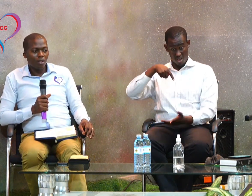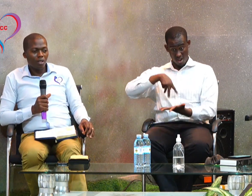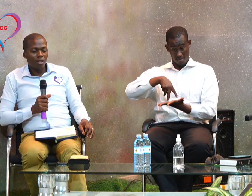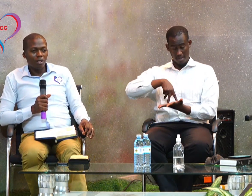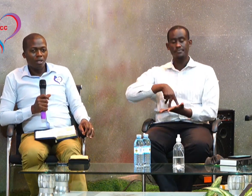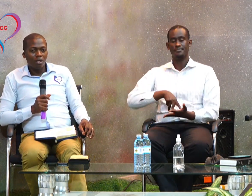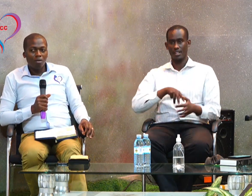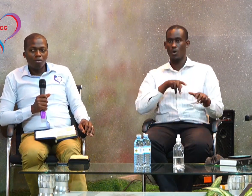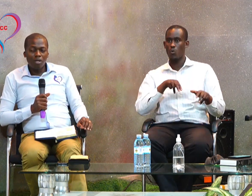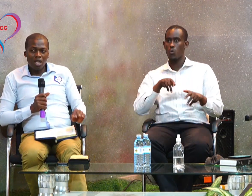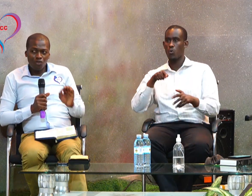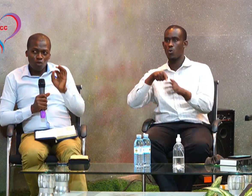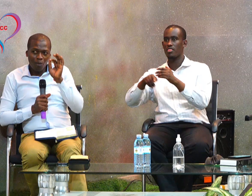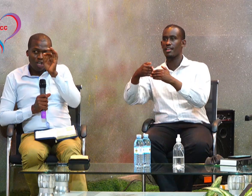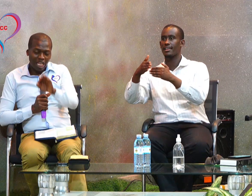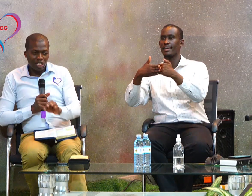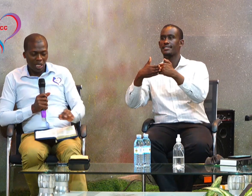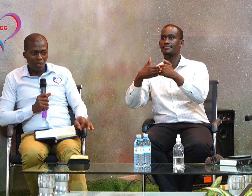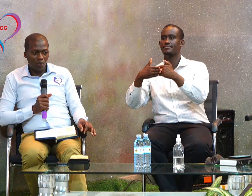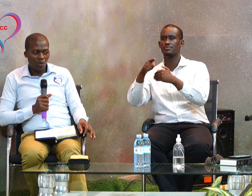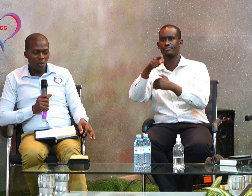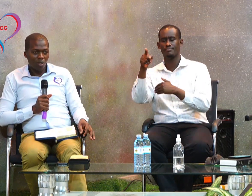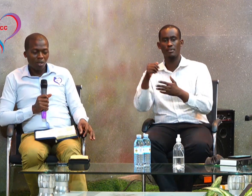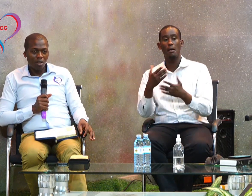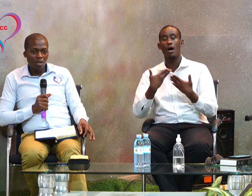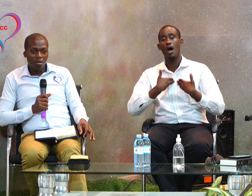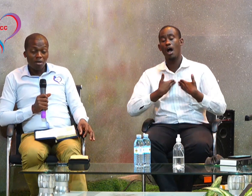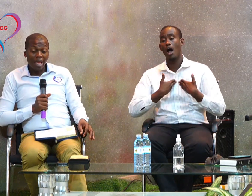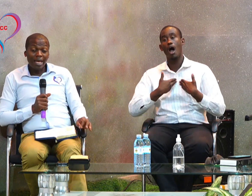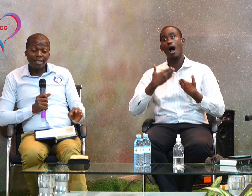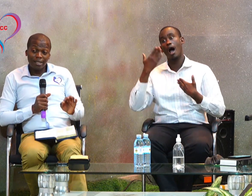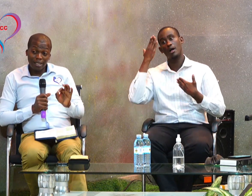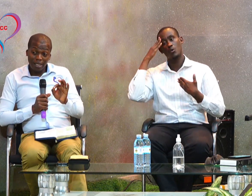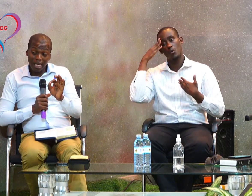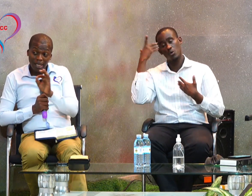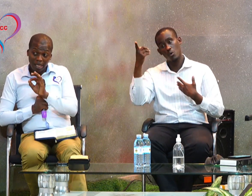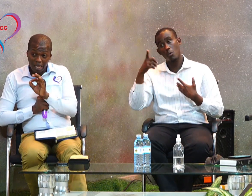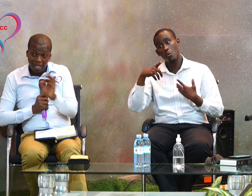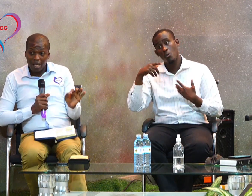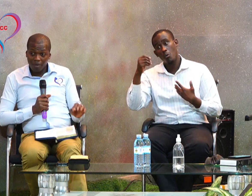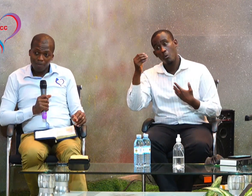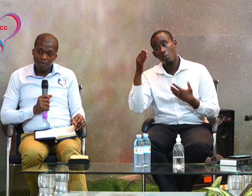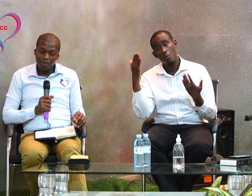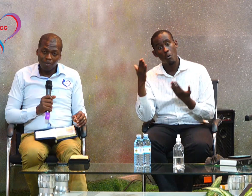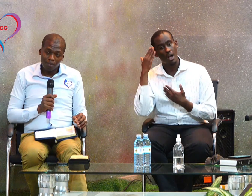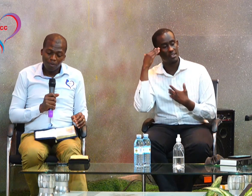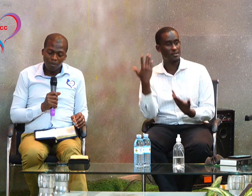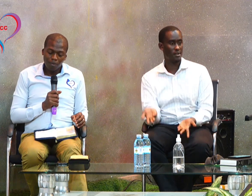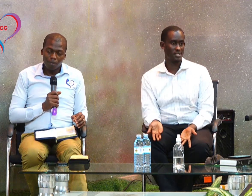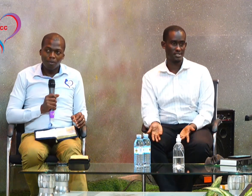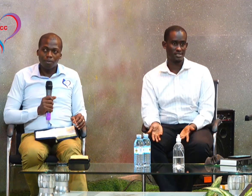get out of that gate nefuluma mu gate ye when I don't have where I'm going. Naye nga sirina gye ngenda.